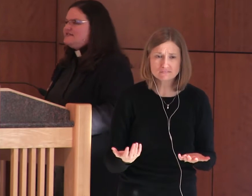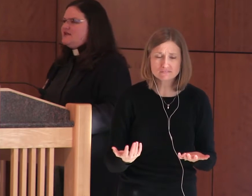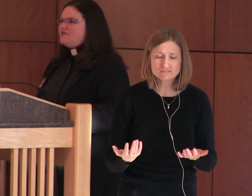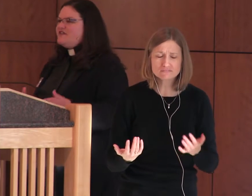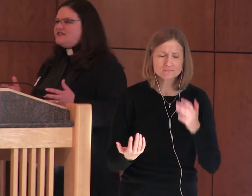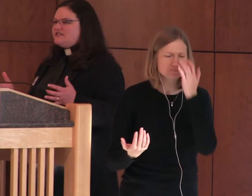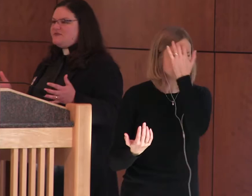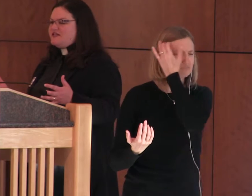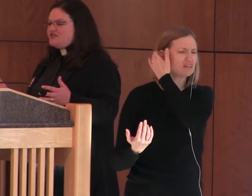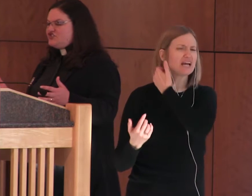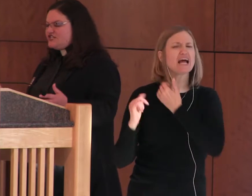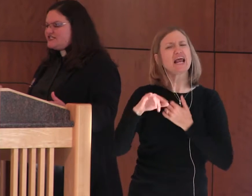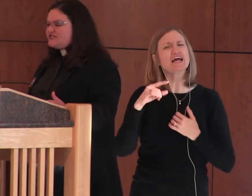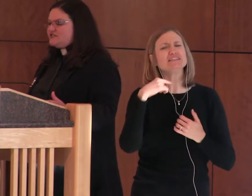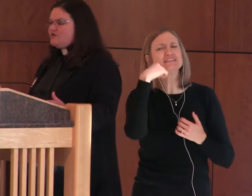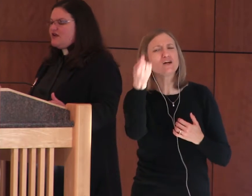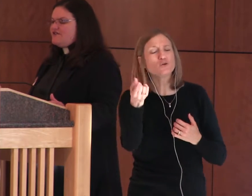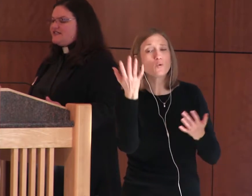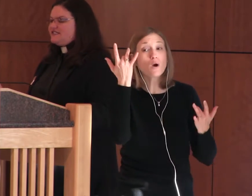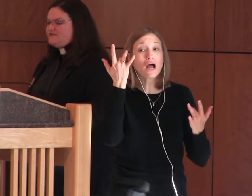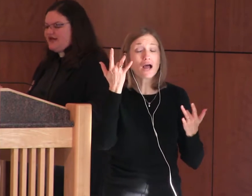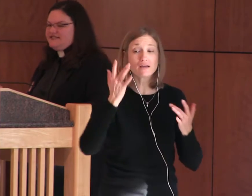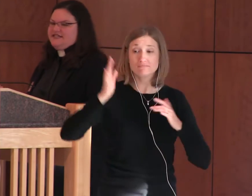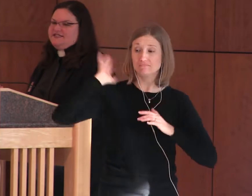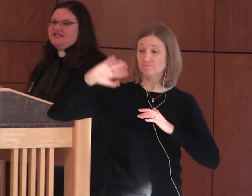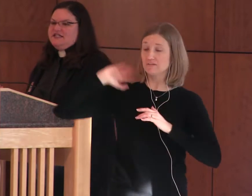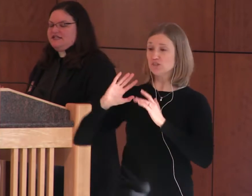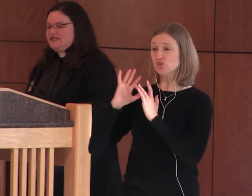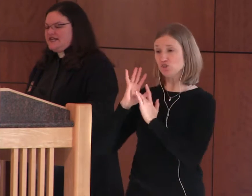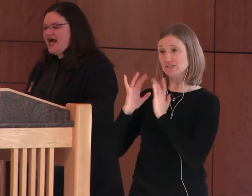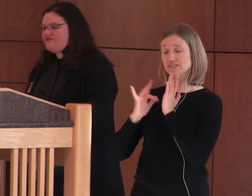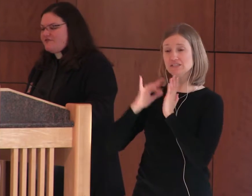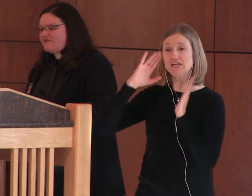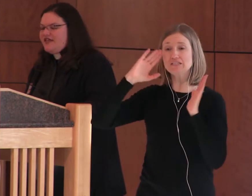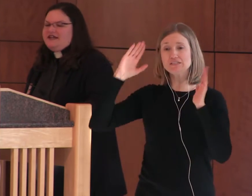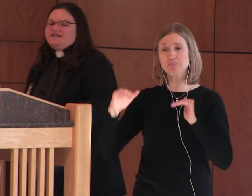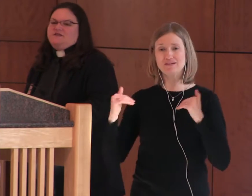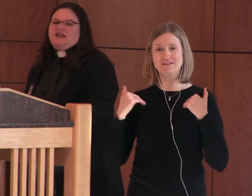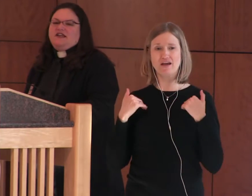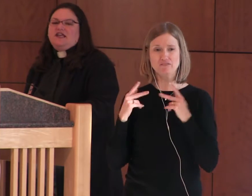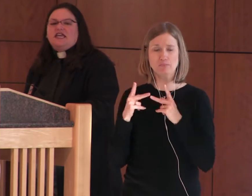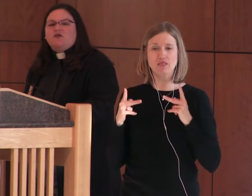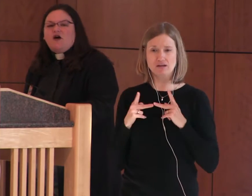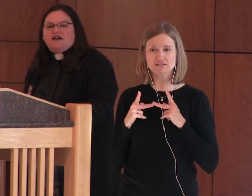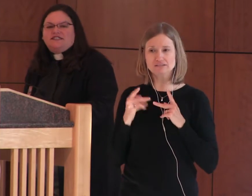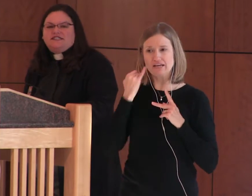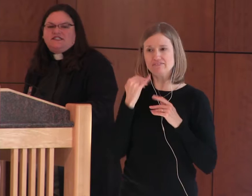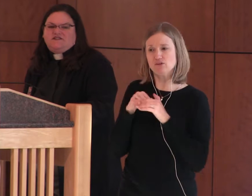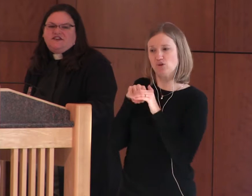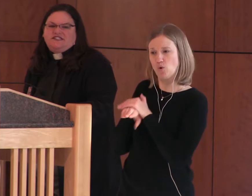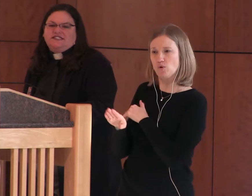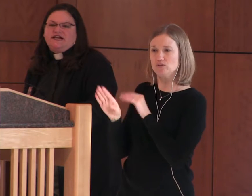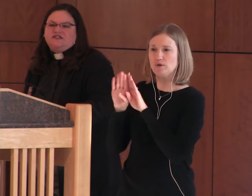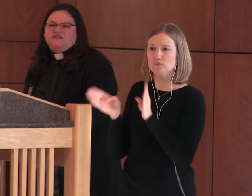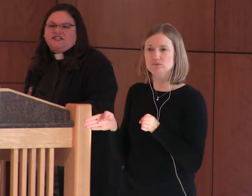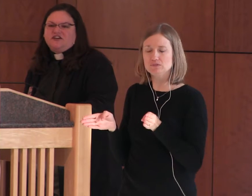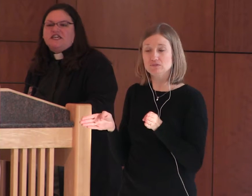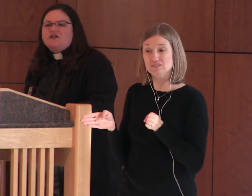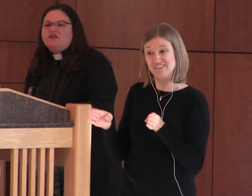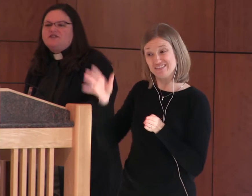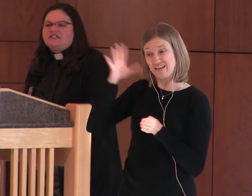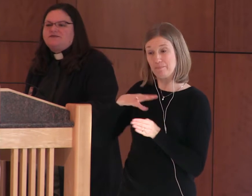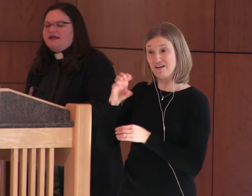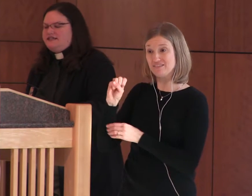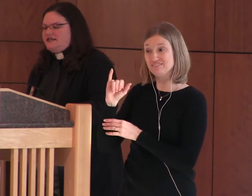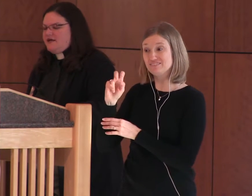thing is, I bring this because Jesus would have expected to have a place when he walked into the Pharisee's house for dinner.